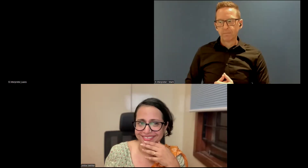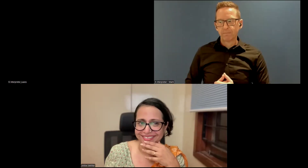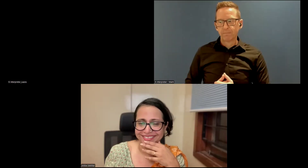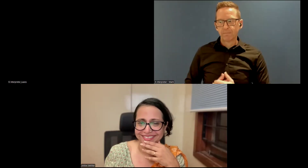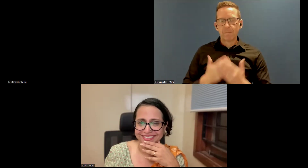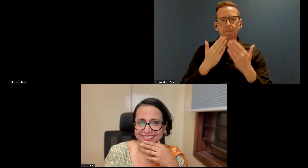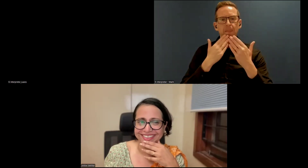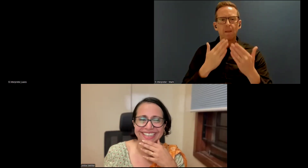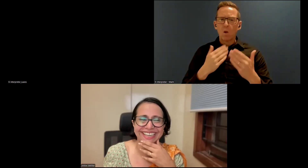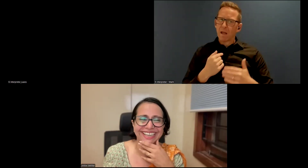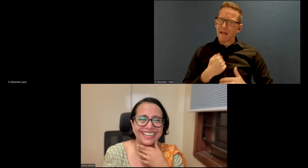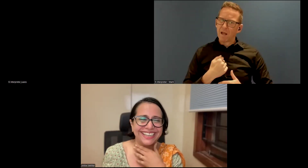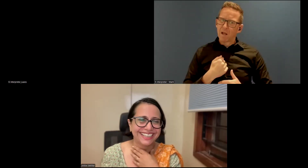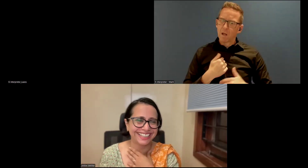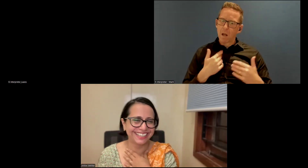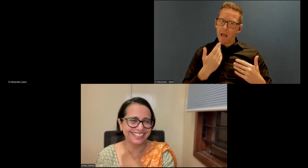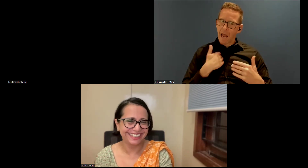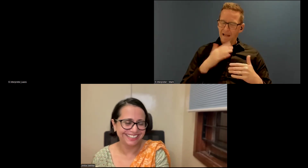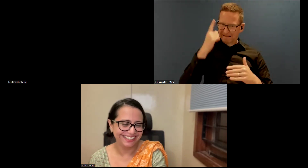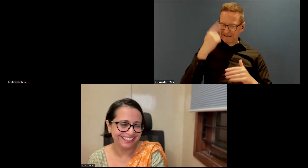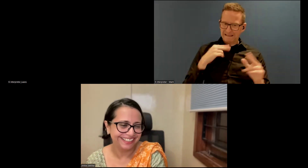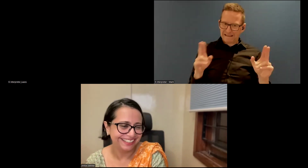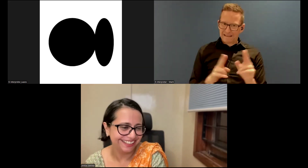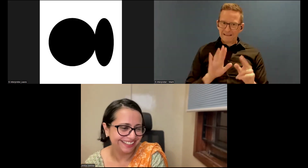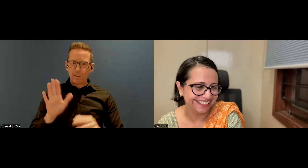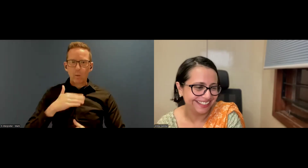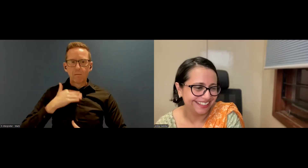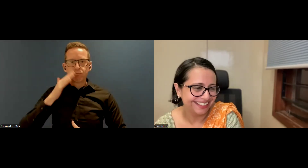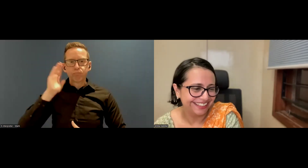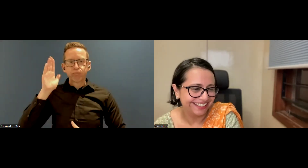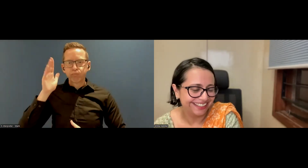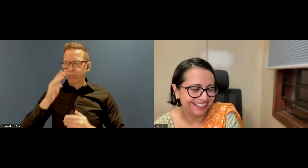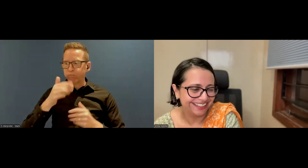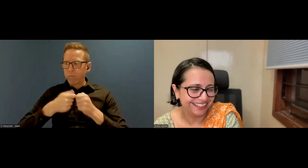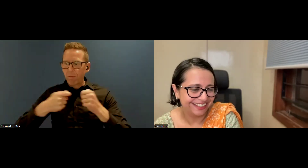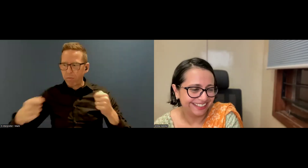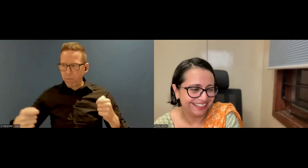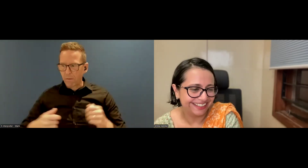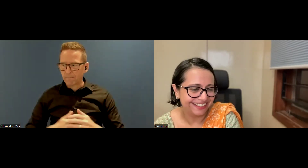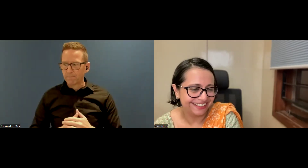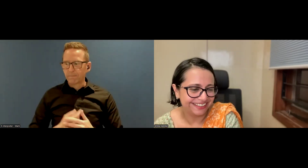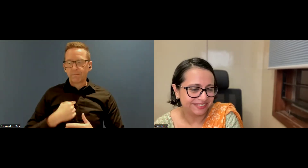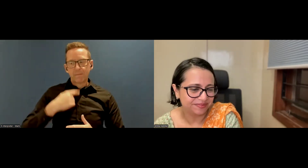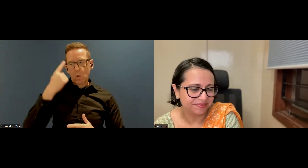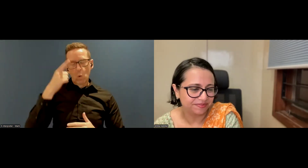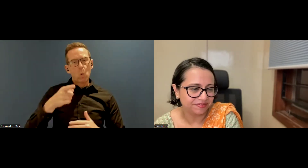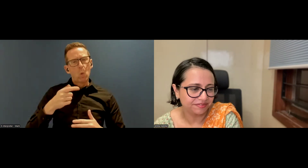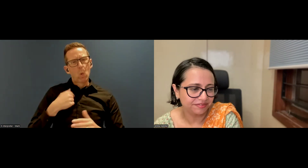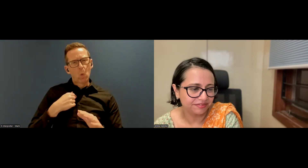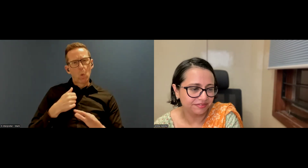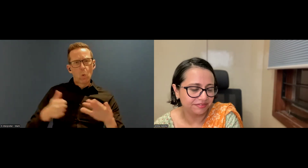what you mentioned or what you want me to speak about. I mean, our utmost priority, we are working